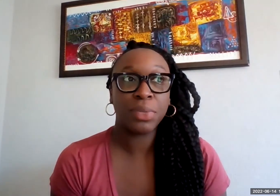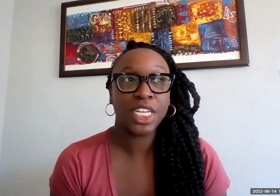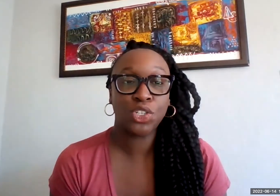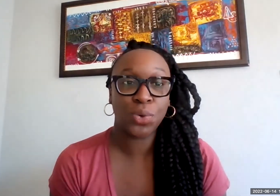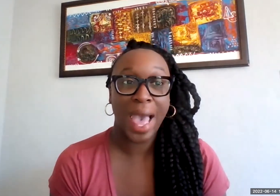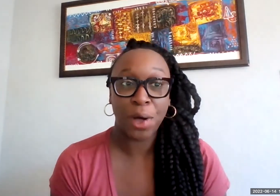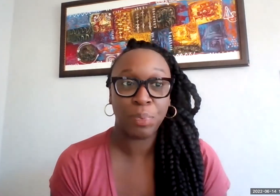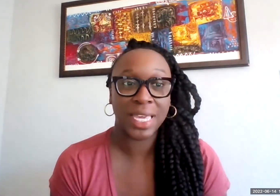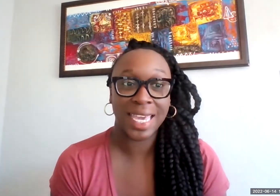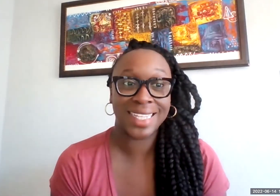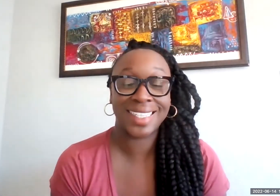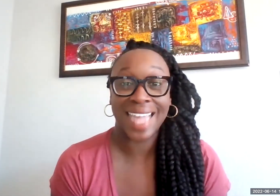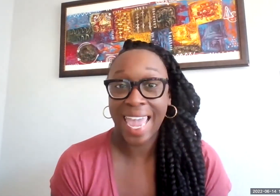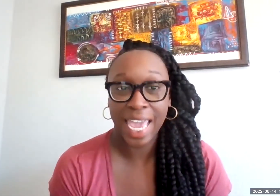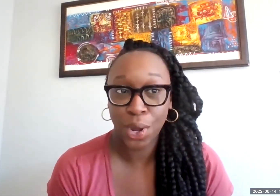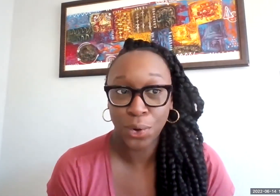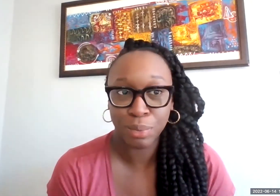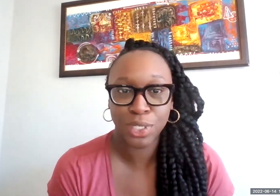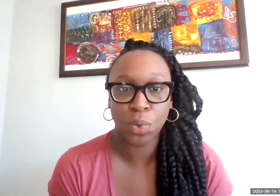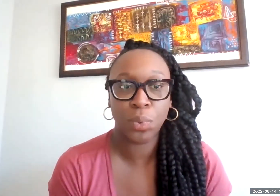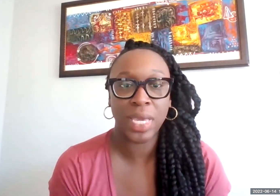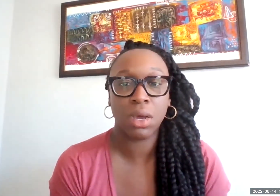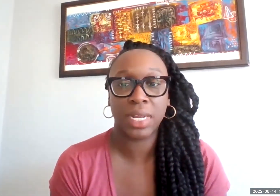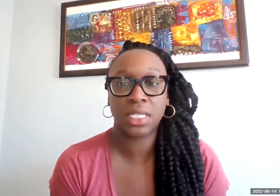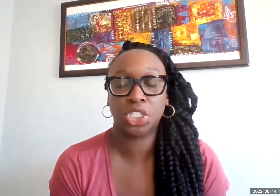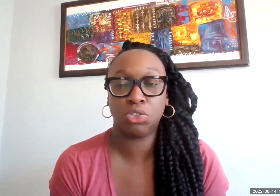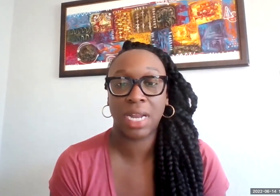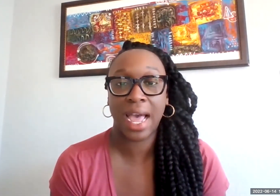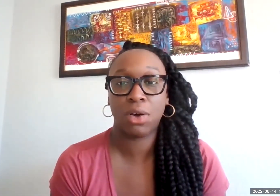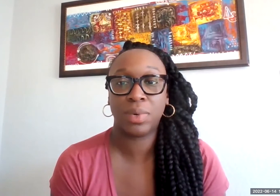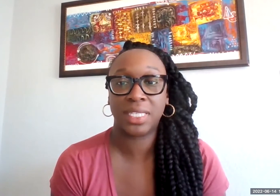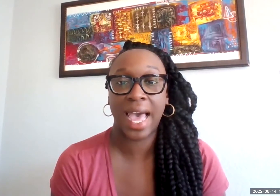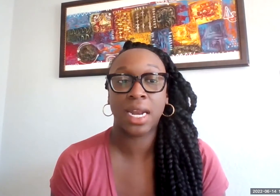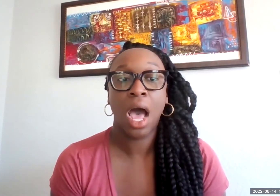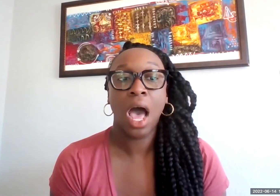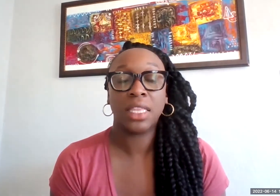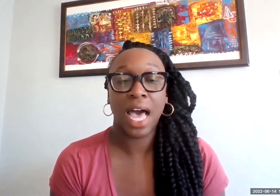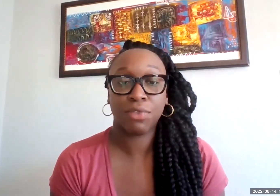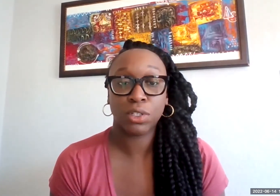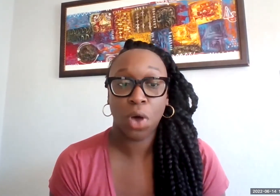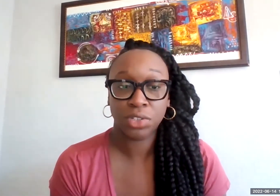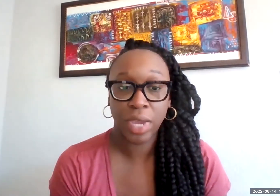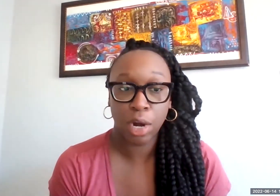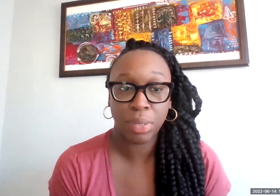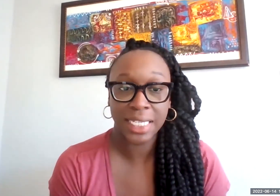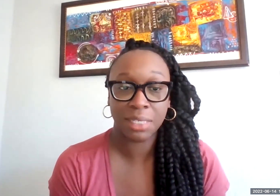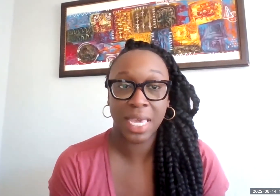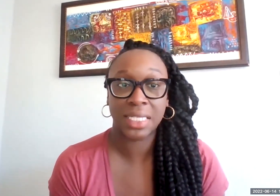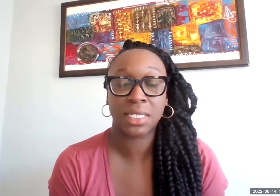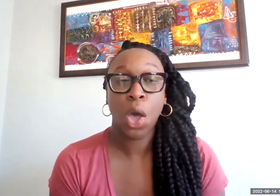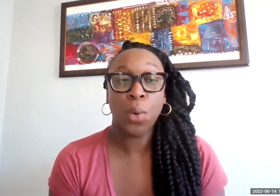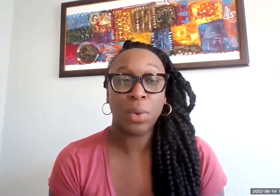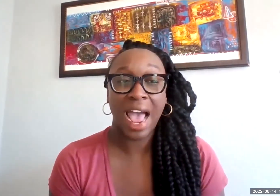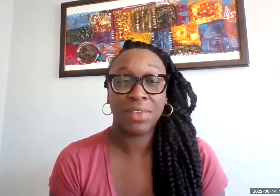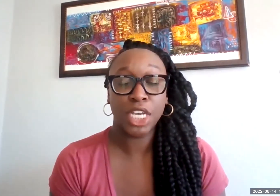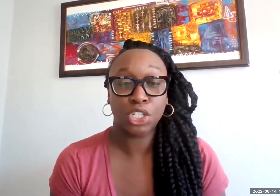was simply to help kids stay in homes. So what we noticed at Children Now was that a lot of those foster care